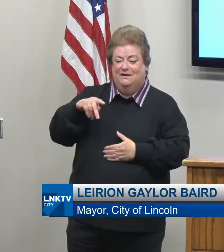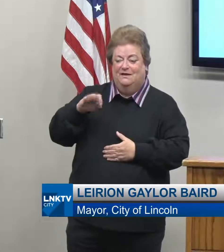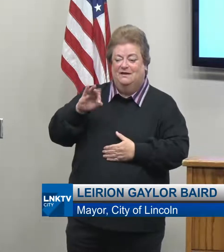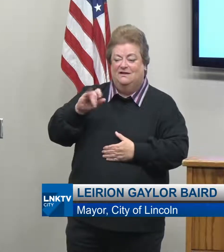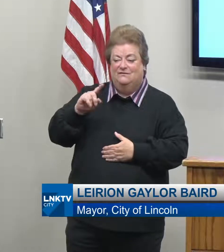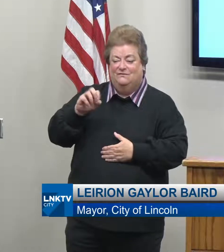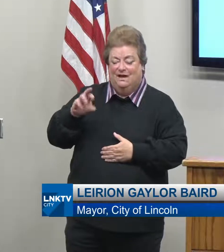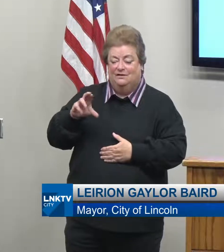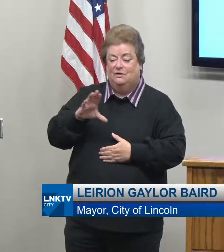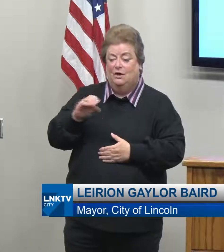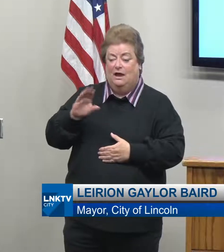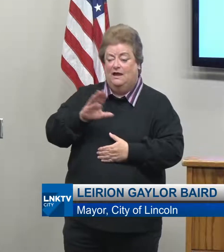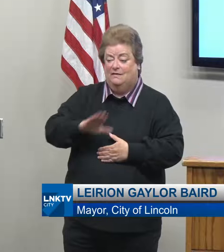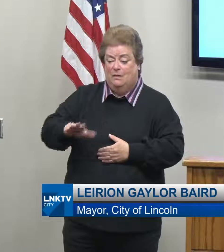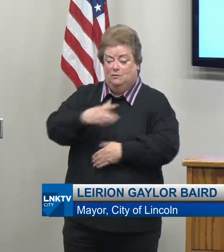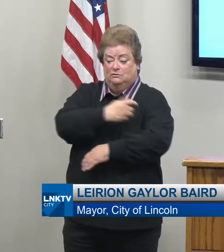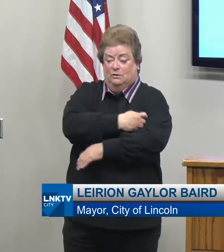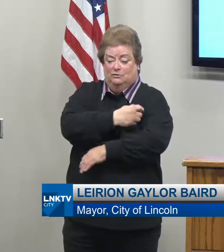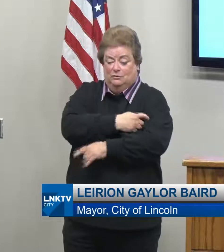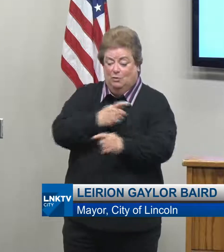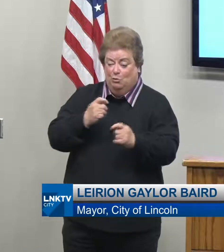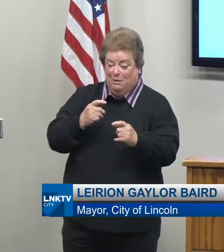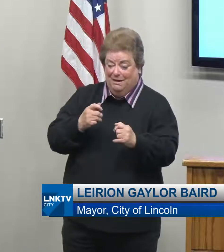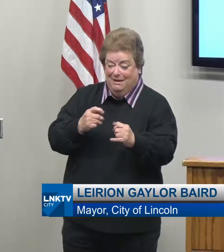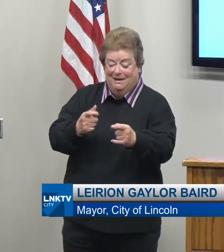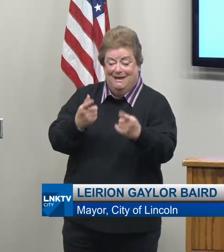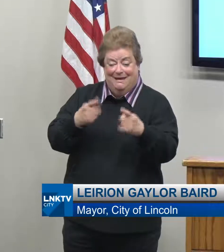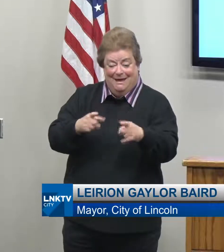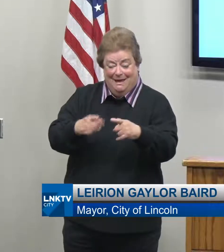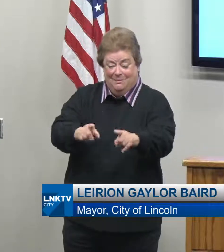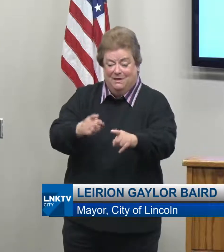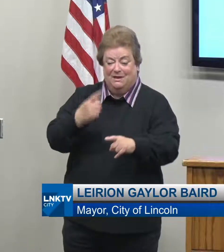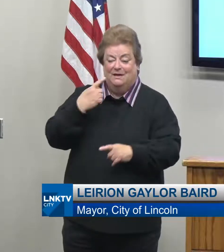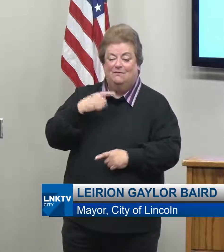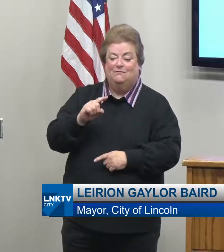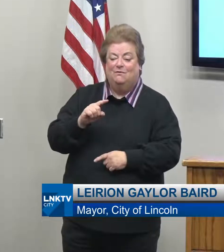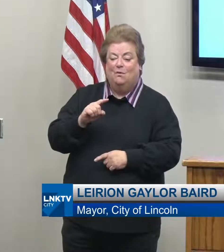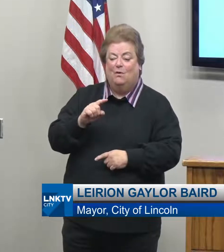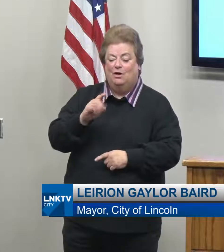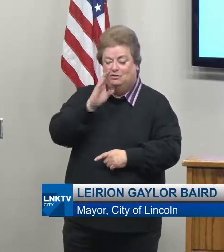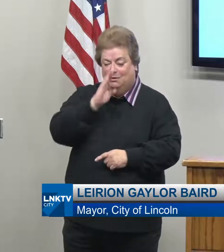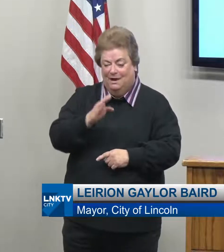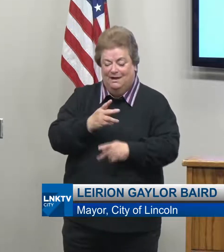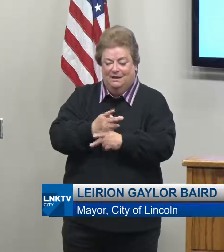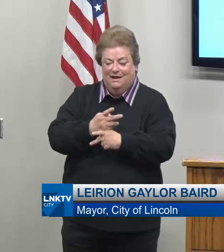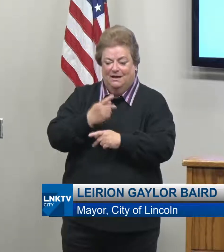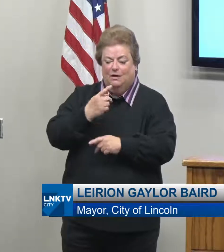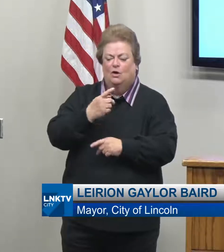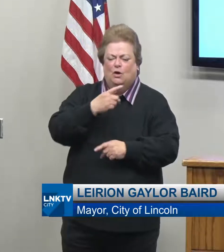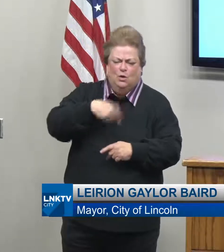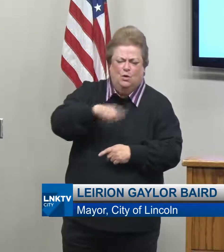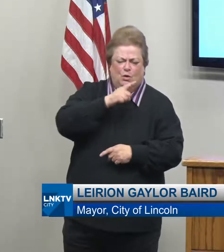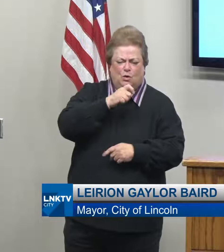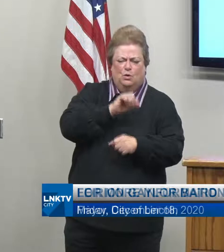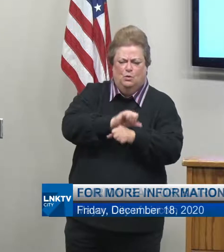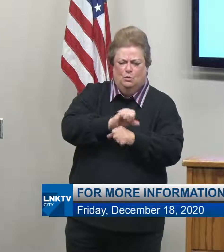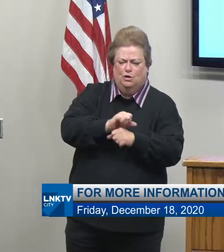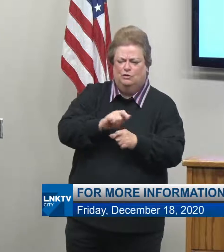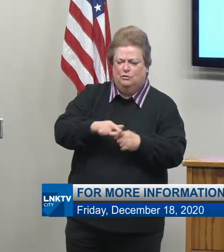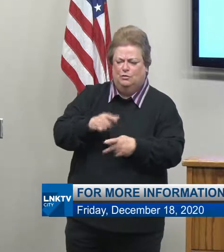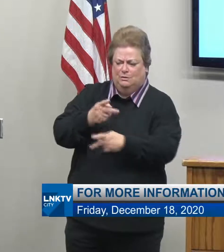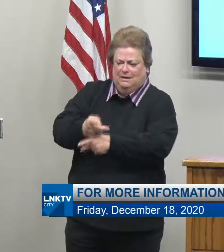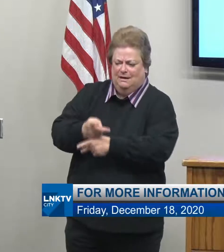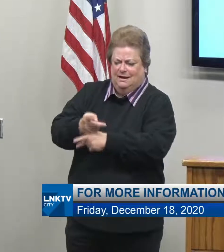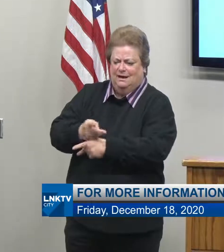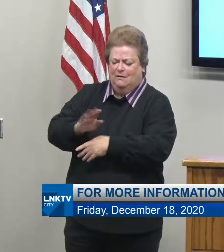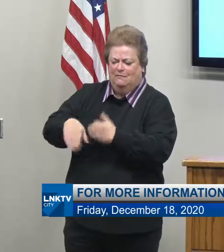and those doses quickly went into the arms of healthcare personnel, providing direct care to COVID-19 patients, and into the arms of our